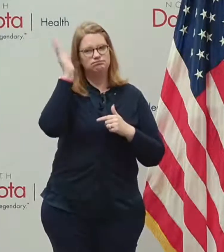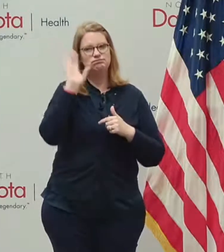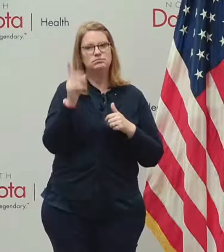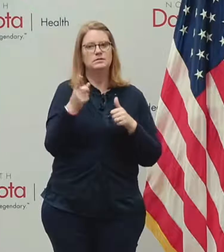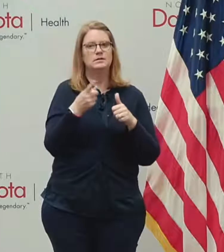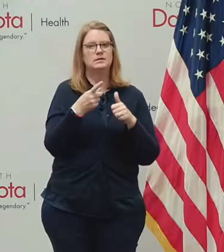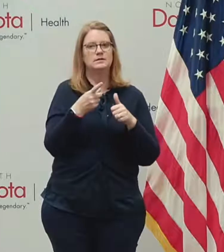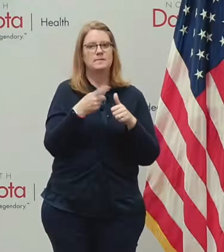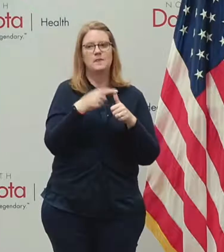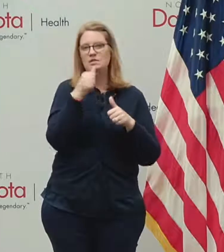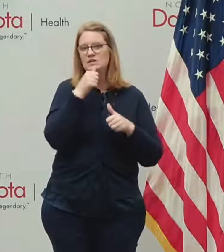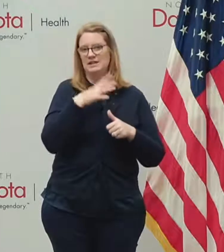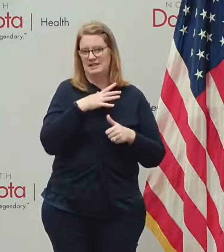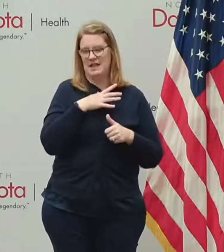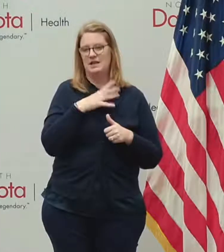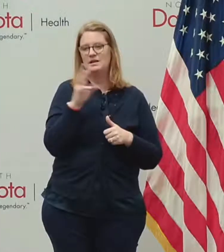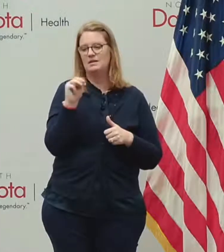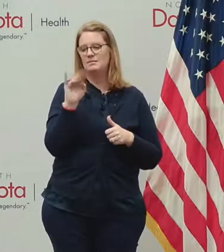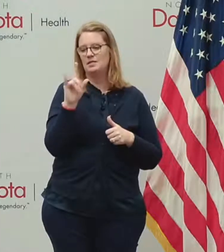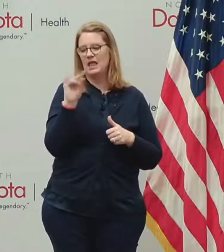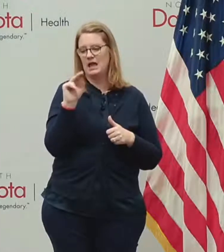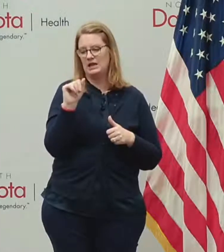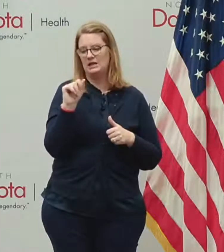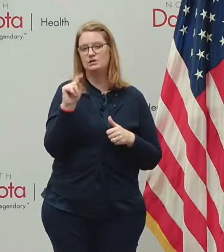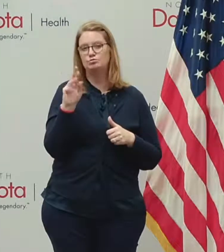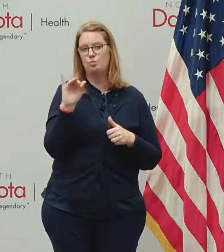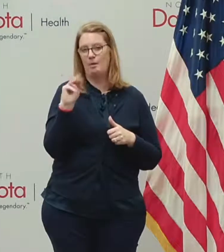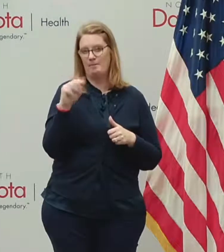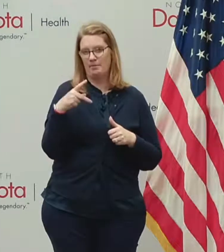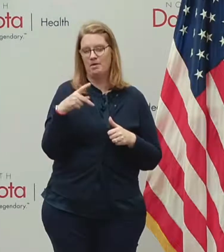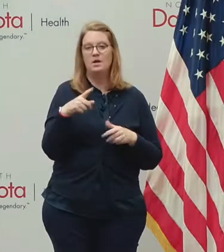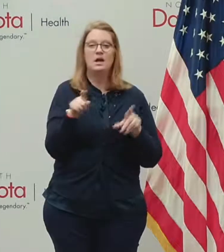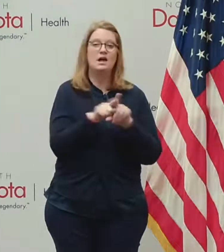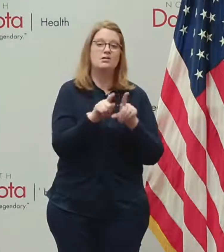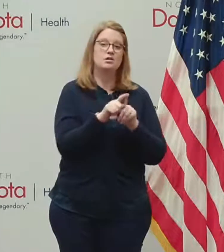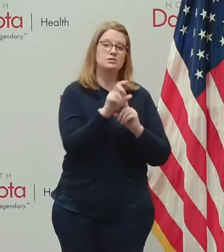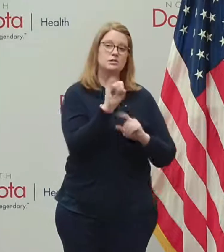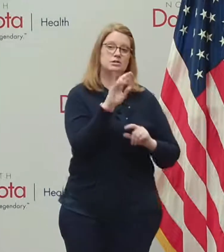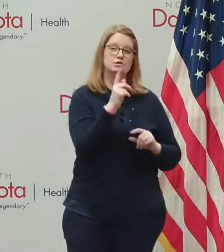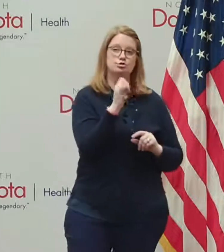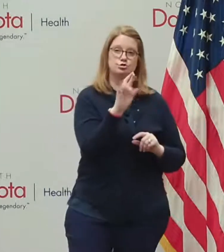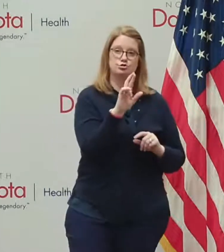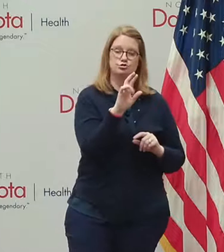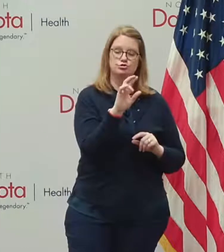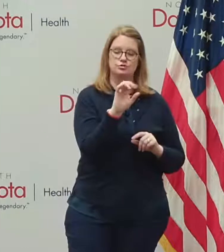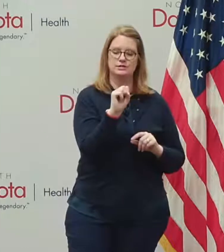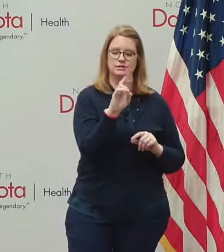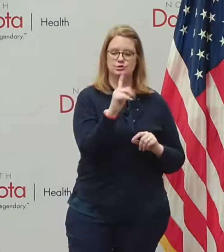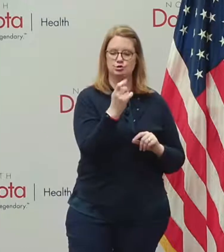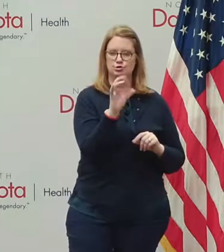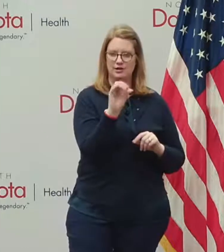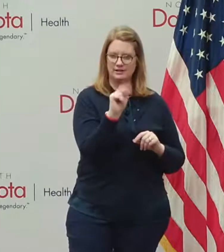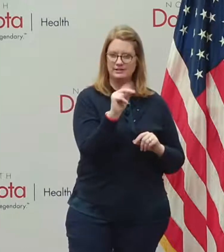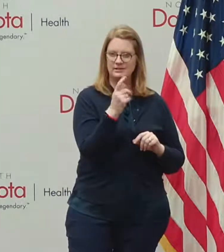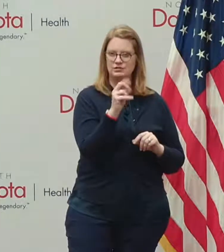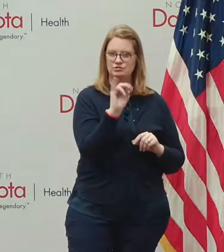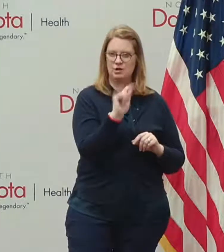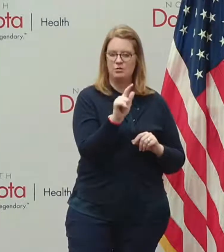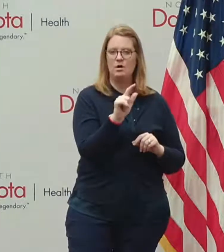First Lady of our nation, Melania Trump, Surgeon General Jerome Adams, and the drug